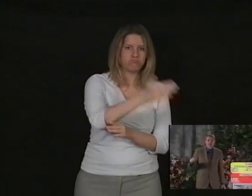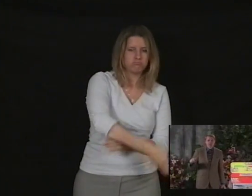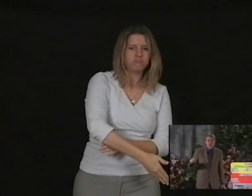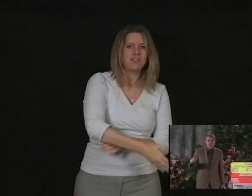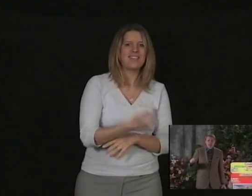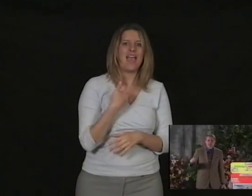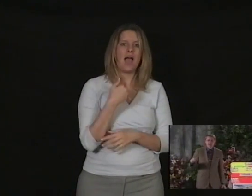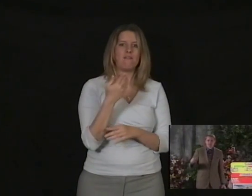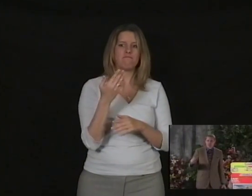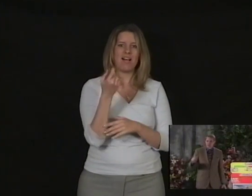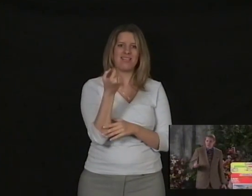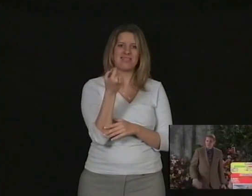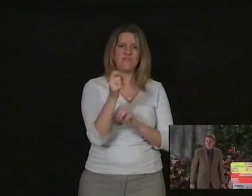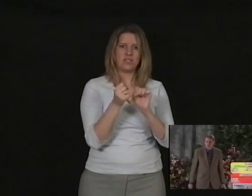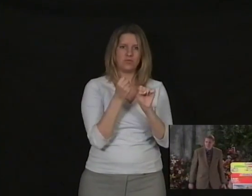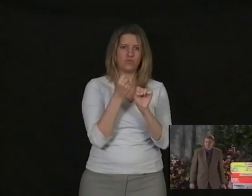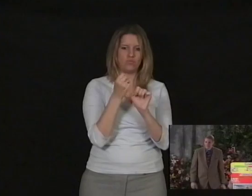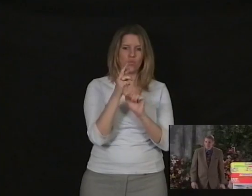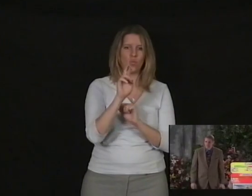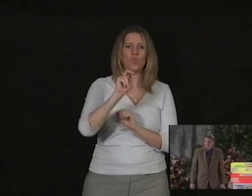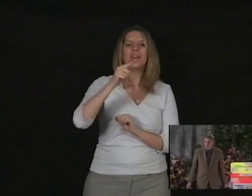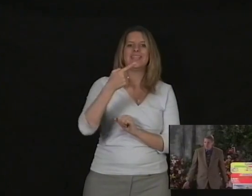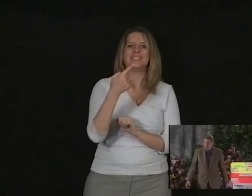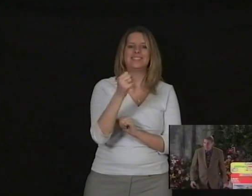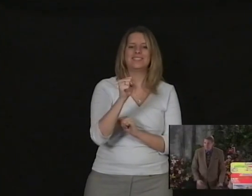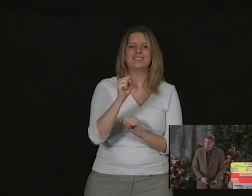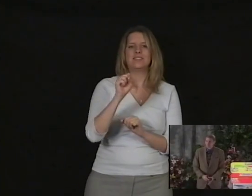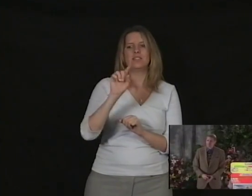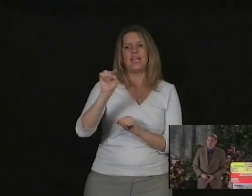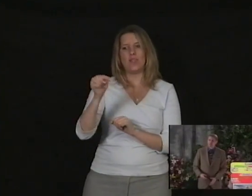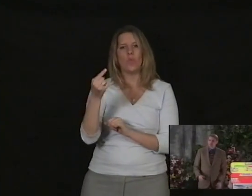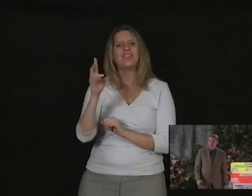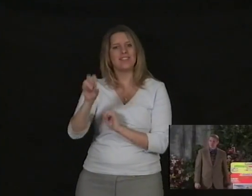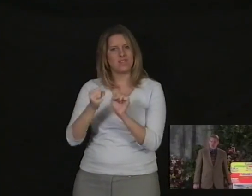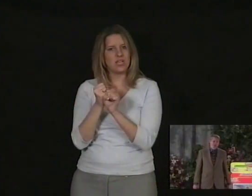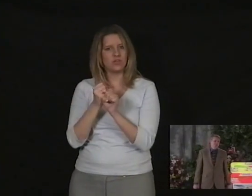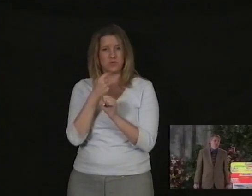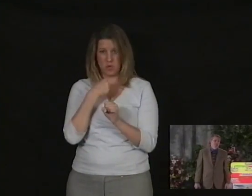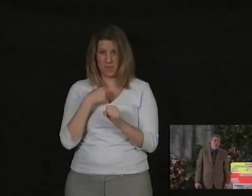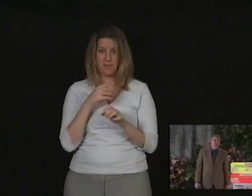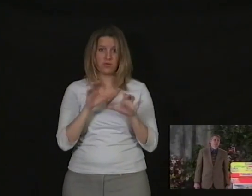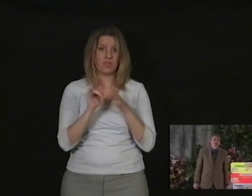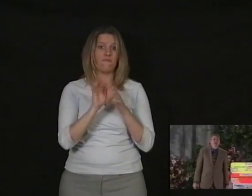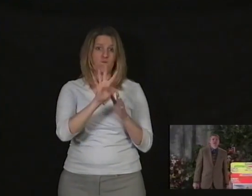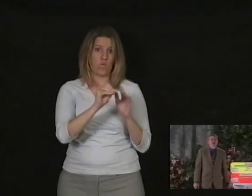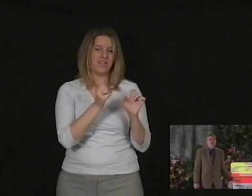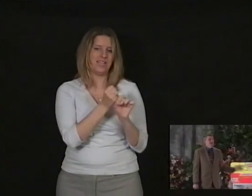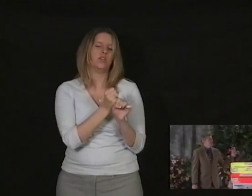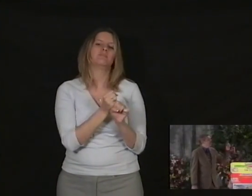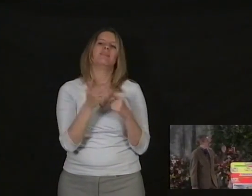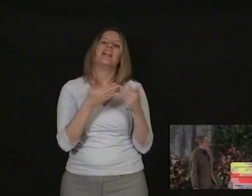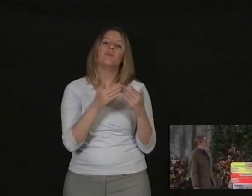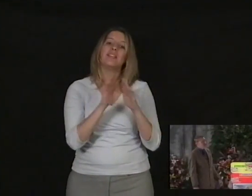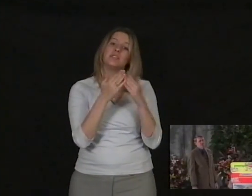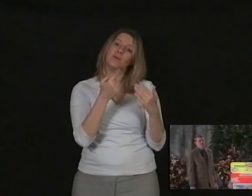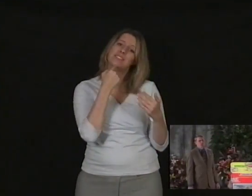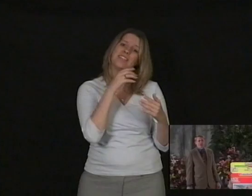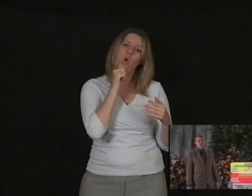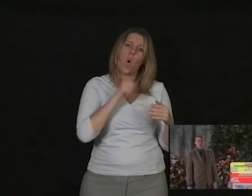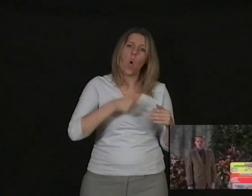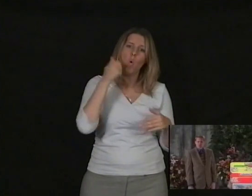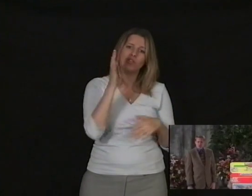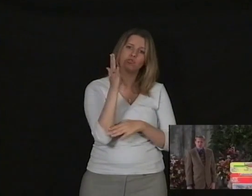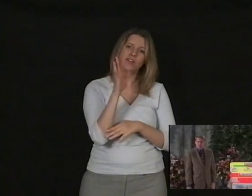11 rings in 7 years. That's what he told me. He said, I've been doing it for 40 years. Anyway, this textbook says the oldest